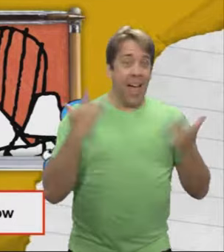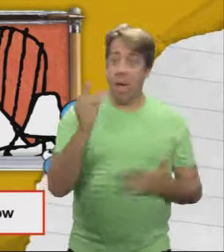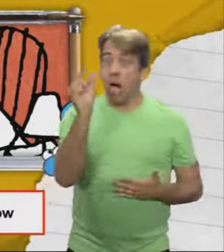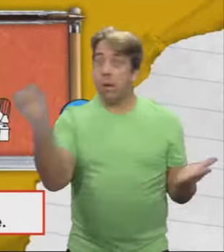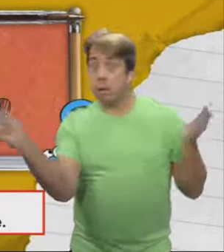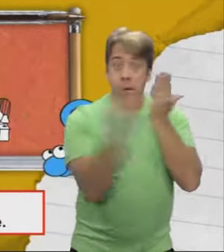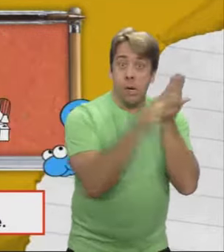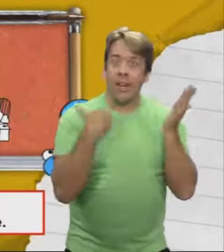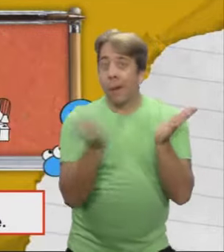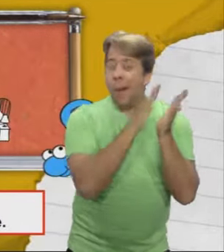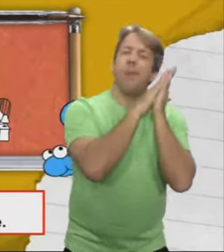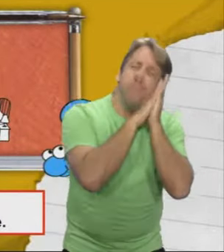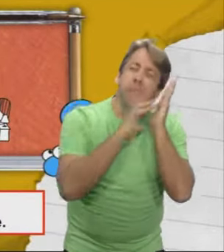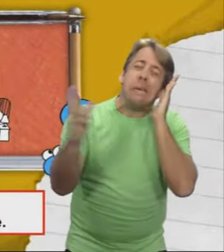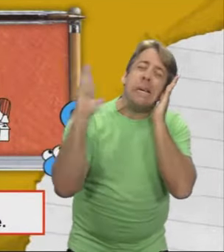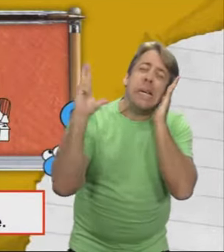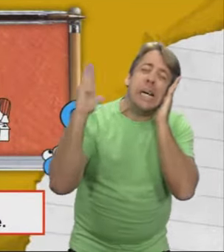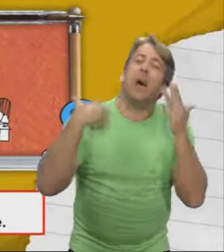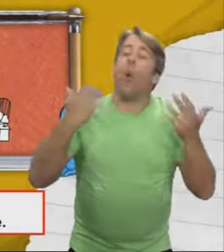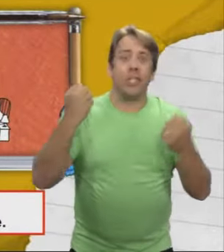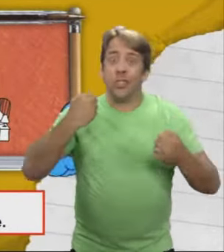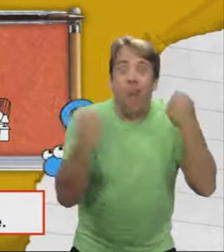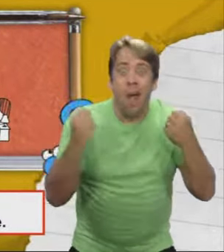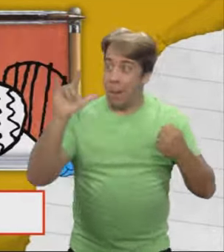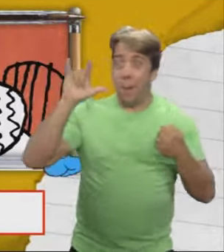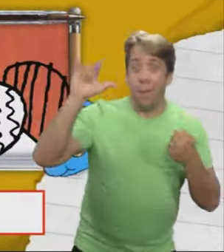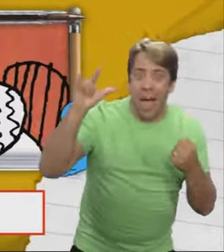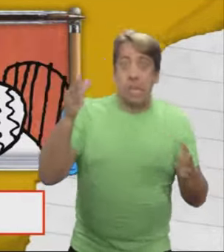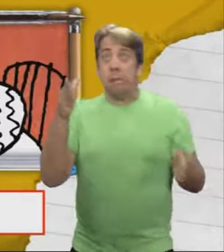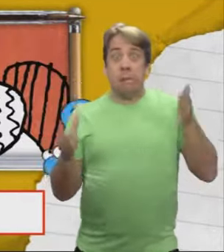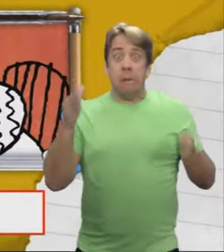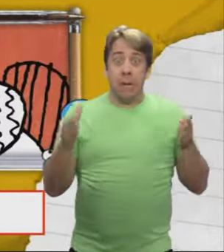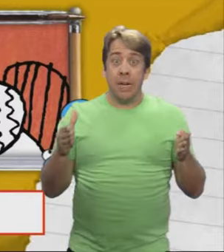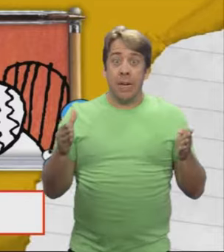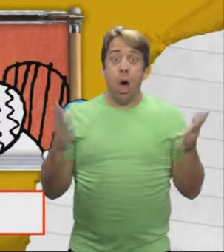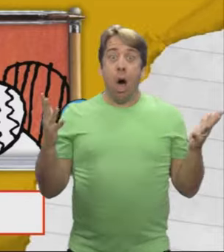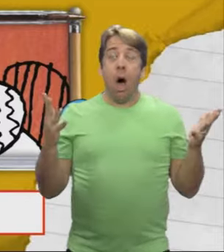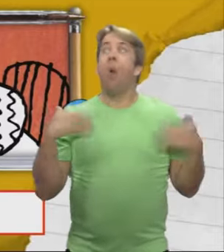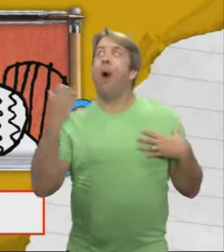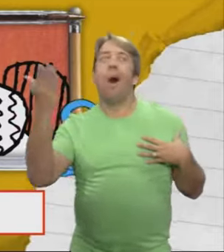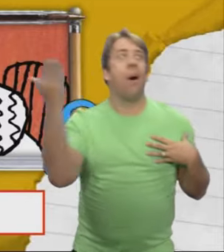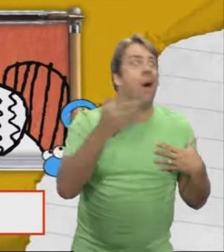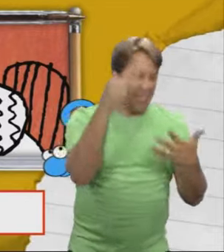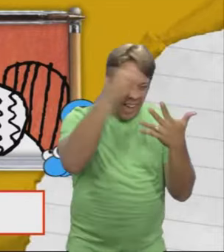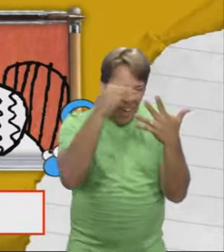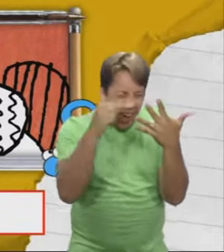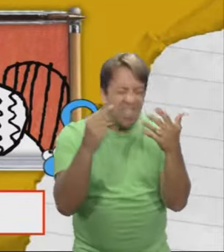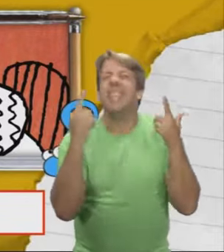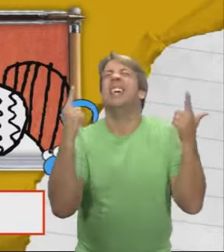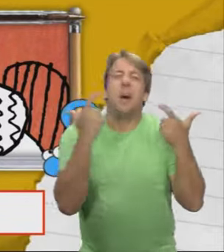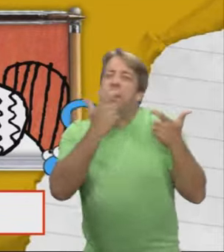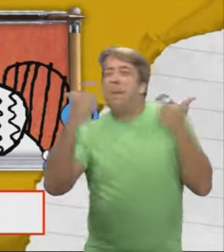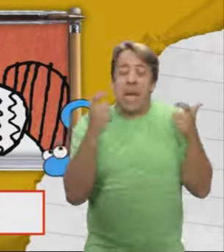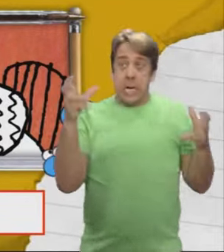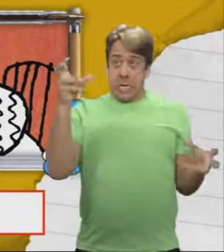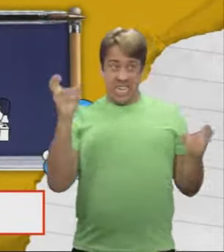pillow and wished for the Donkey Tooth Fairy to come. Cars and planes and a giant robot dinosaur!